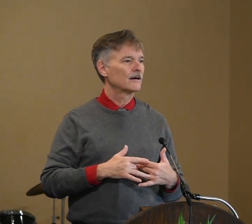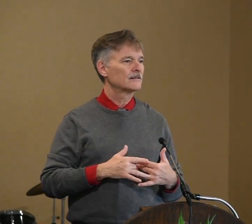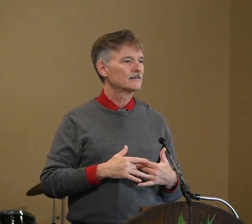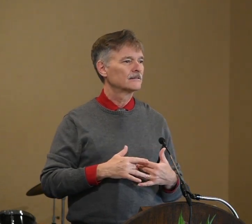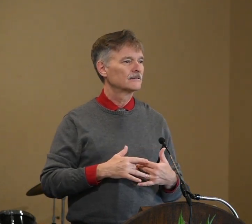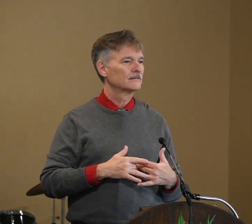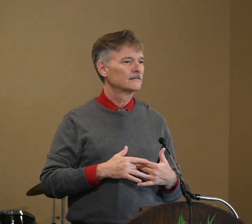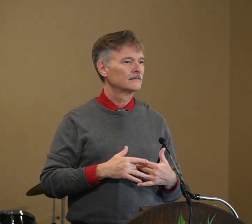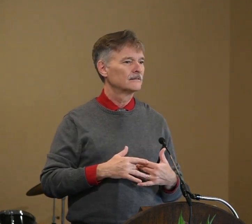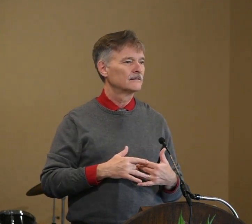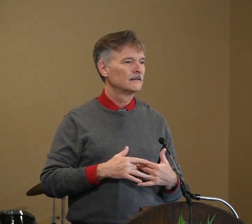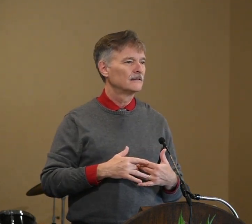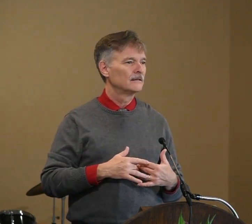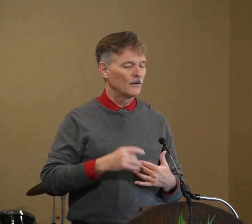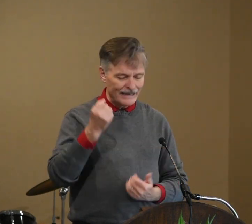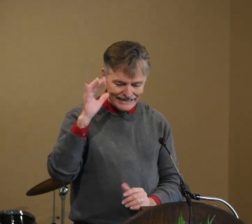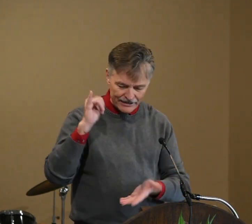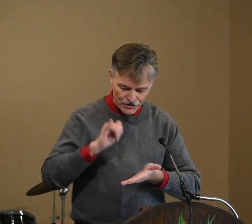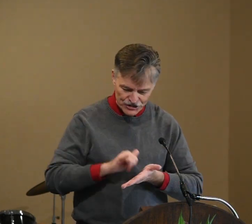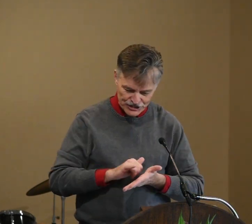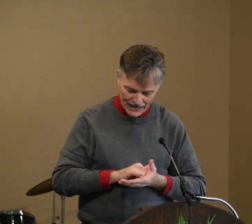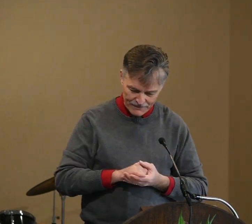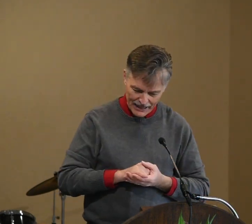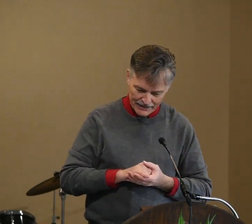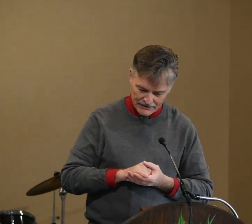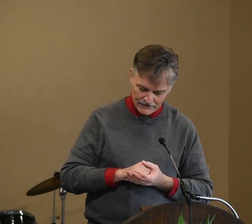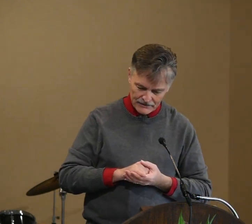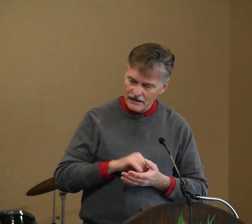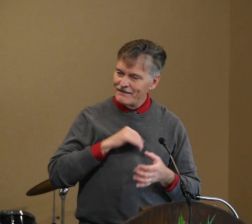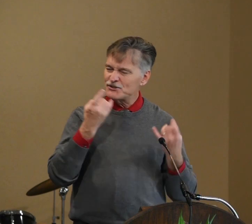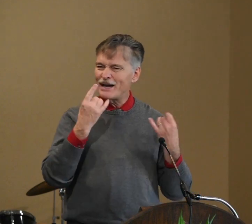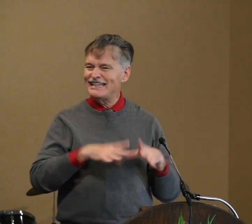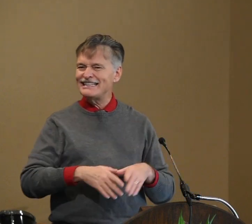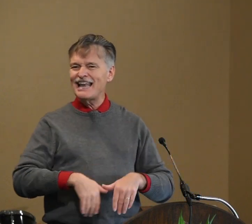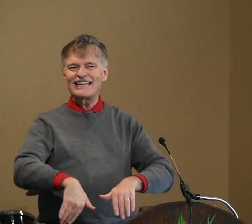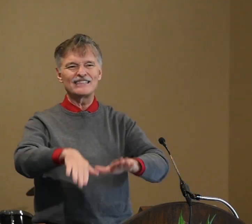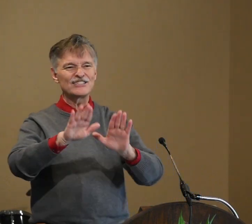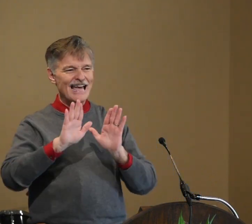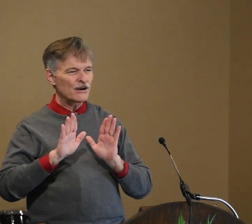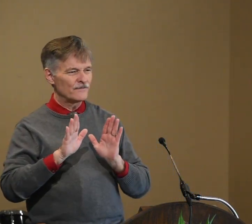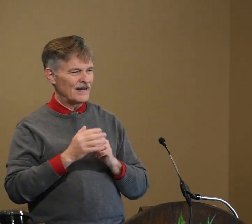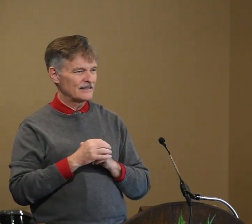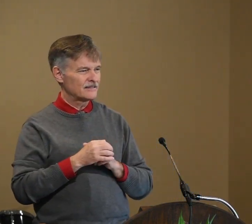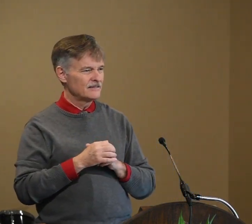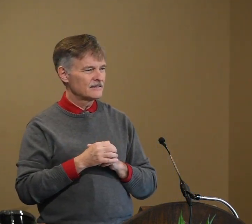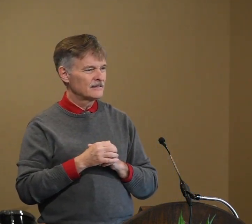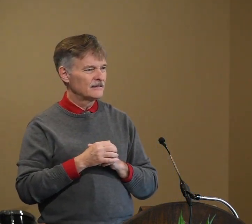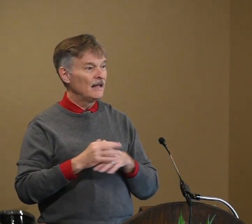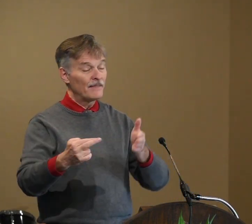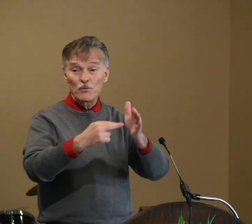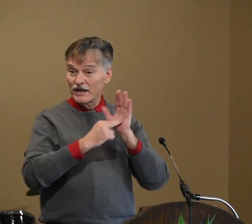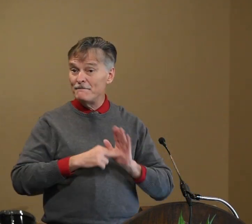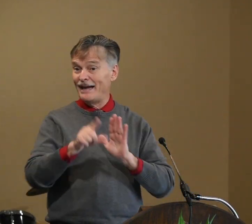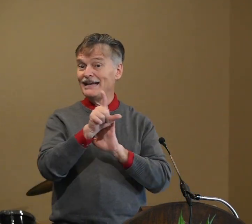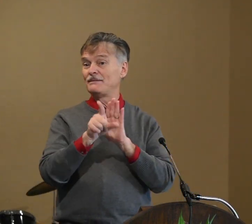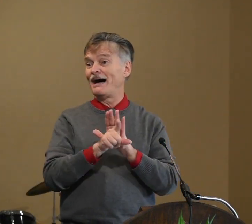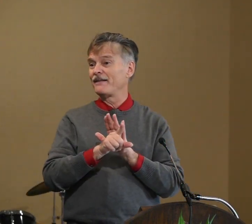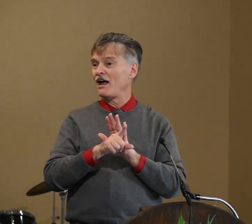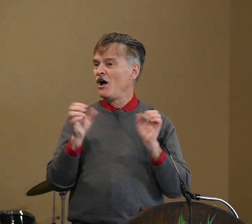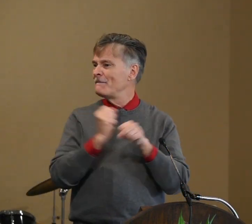heart. And we need to understand that. That's why he didn't like the sacrifices. They were commanded by the law, but